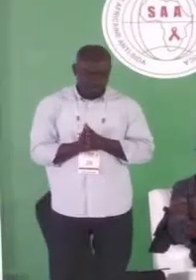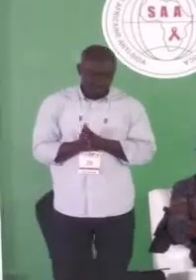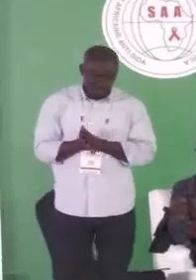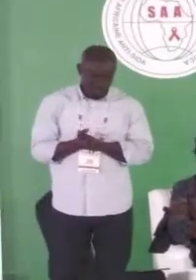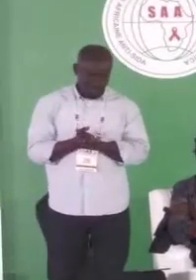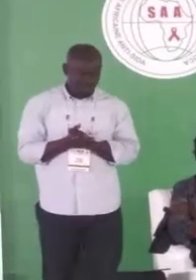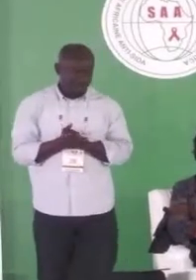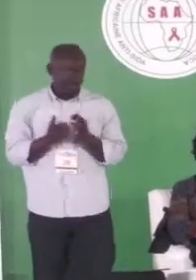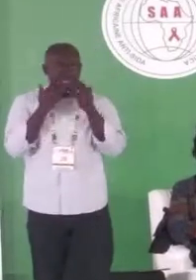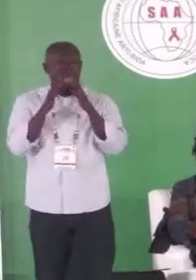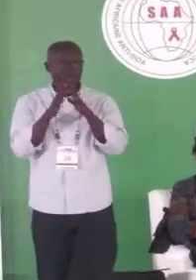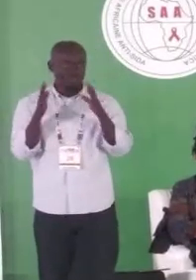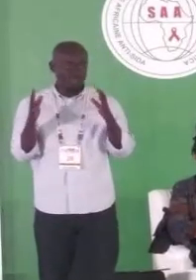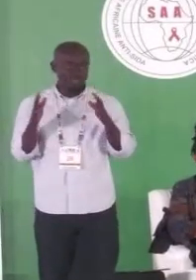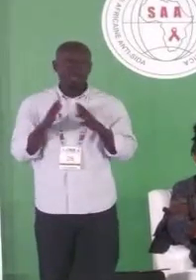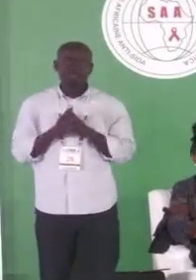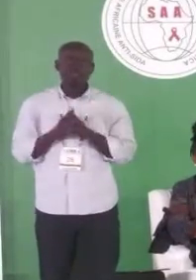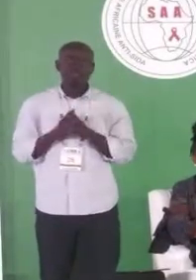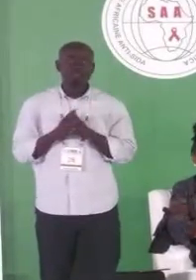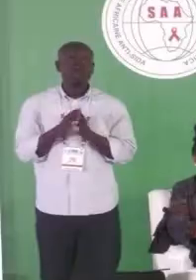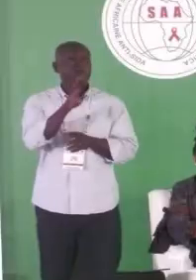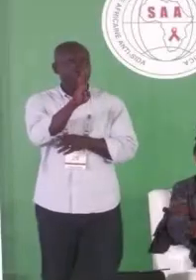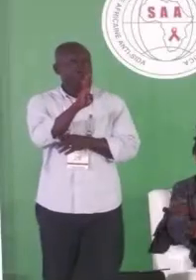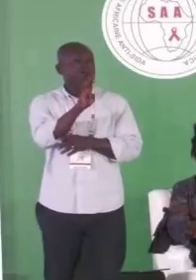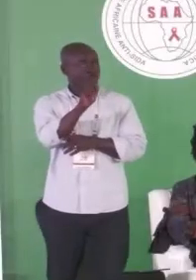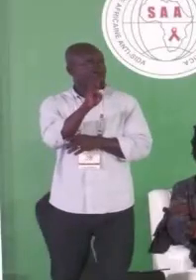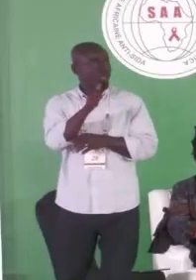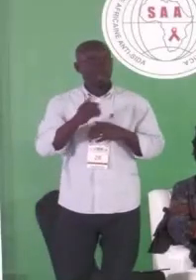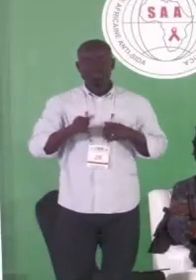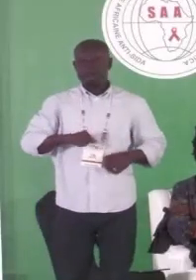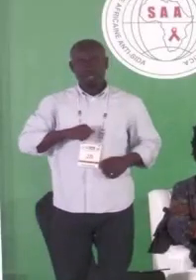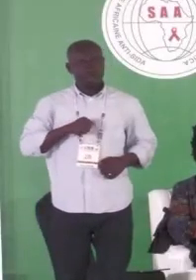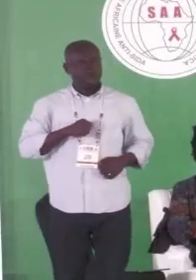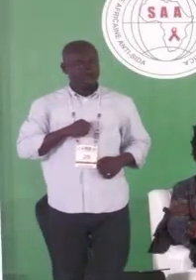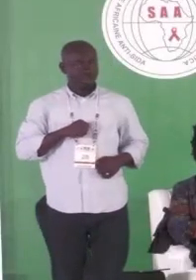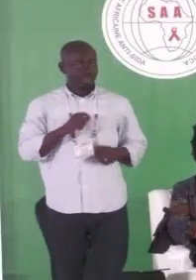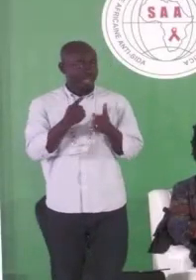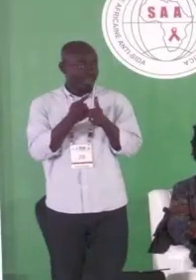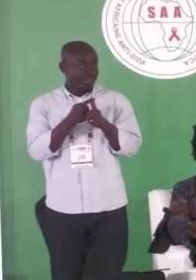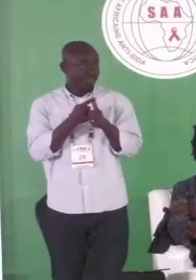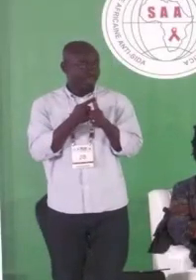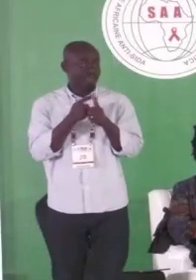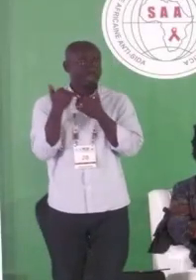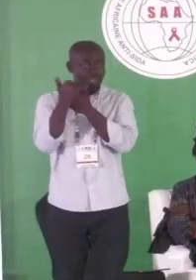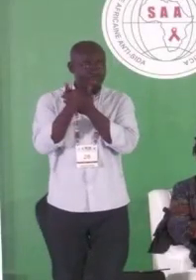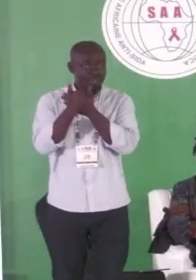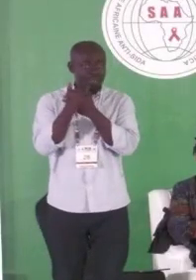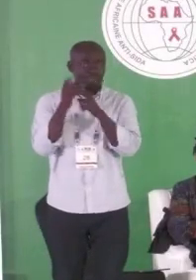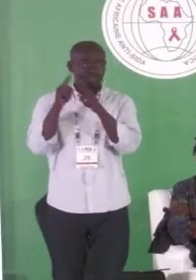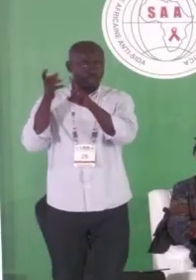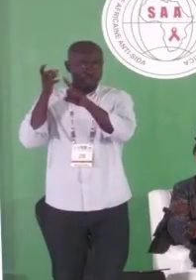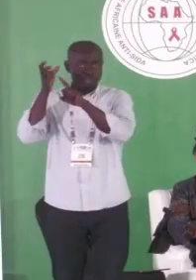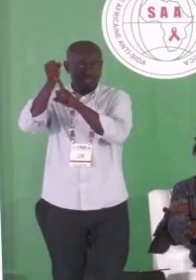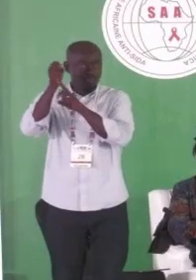Thank you very much. So Botswana is very proud to be the first high-burden country to have achieved the